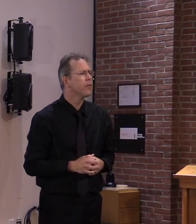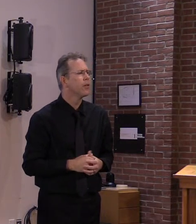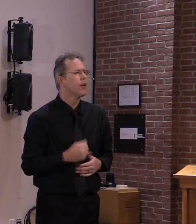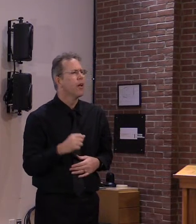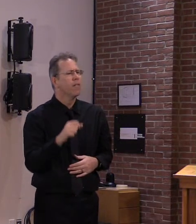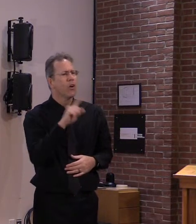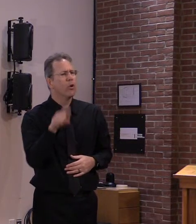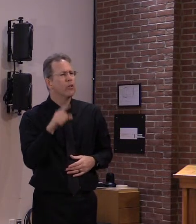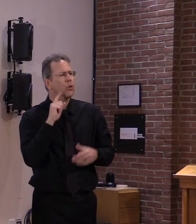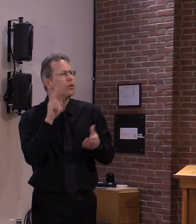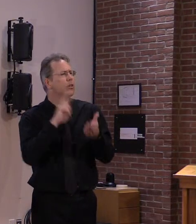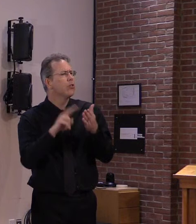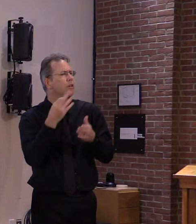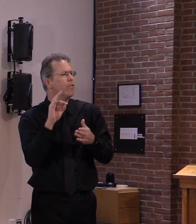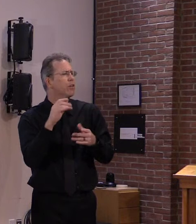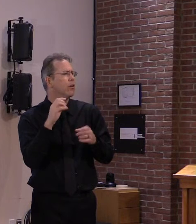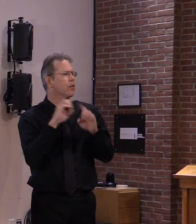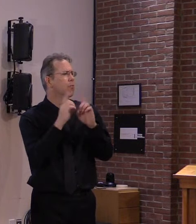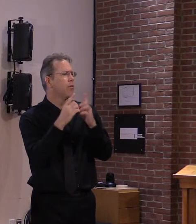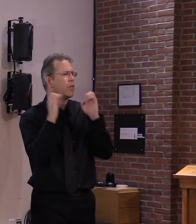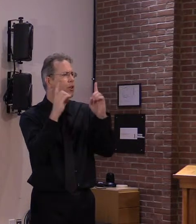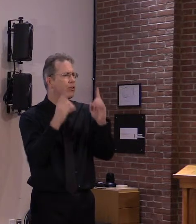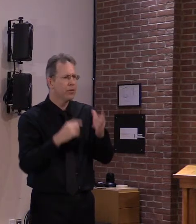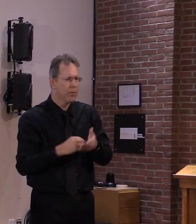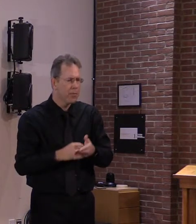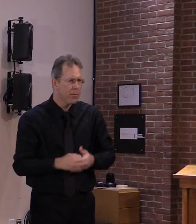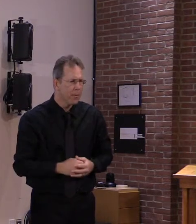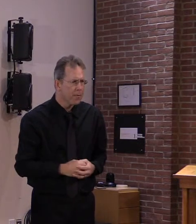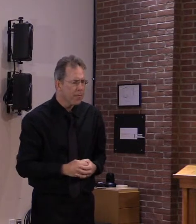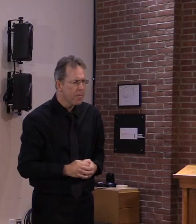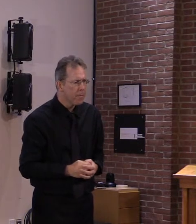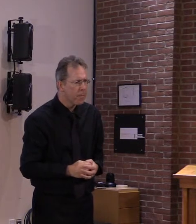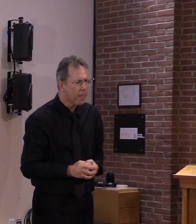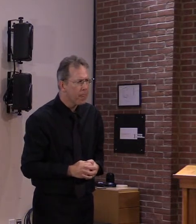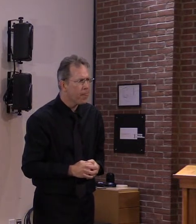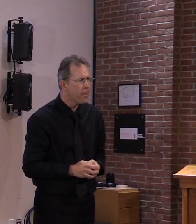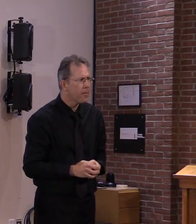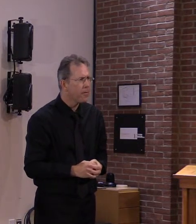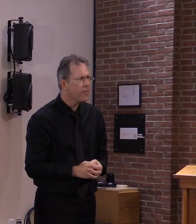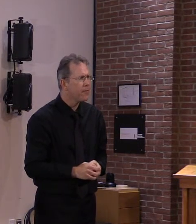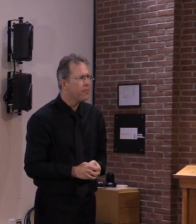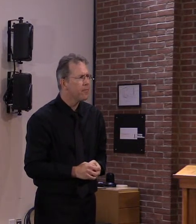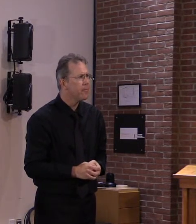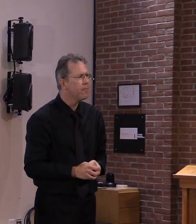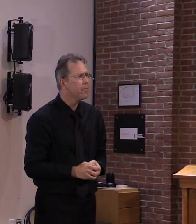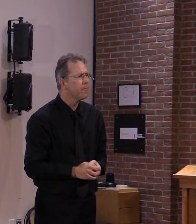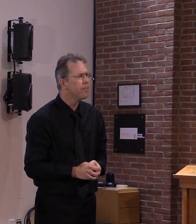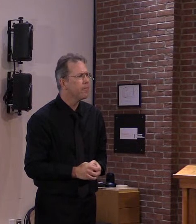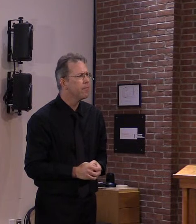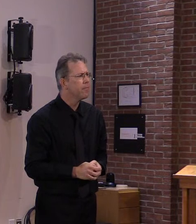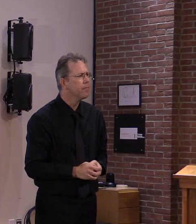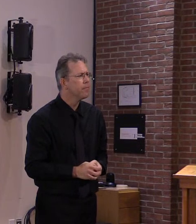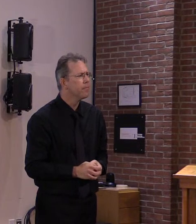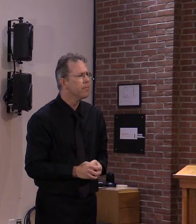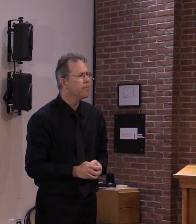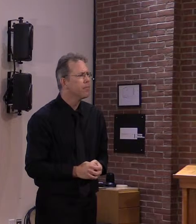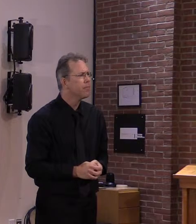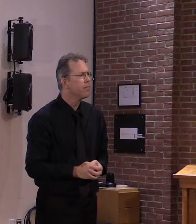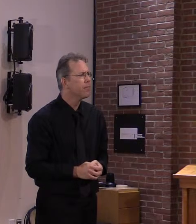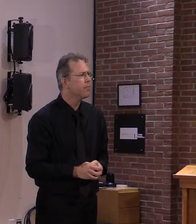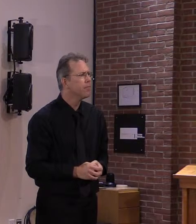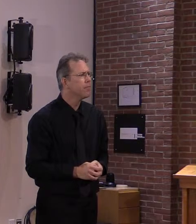Well, I understand, and we'll all stay tuned, and thanks very much for your time. I'm going to let Dr. Levine add to that.